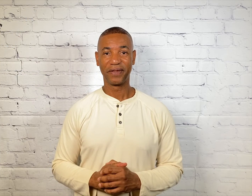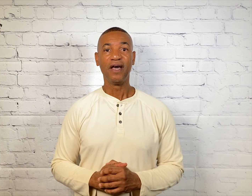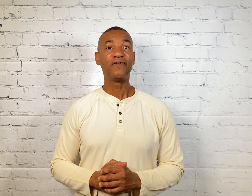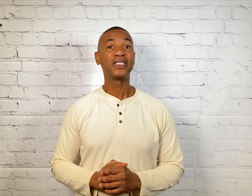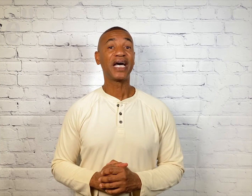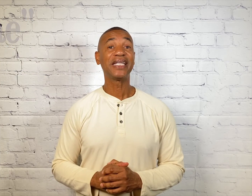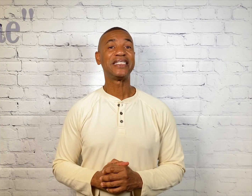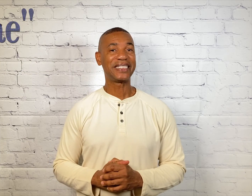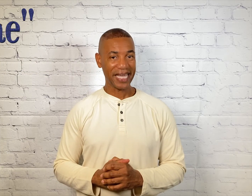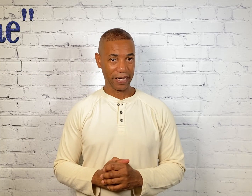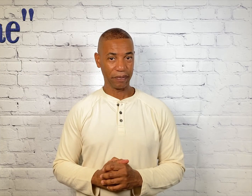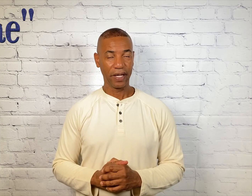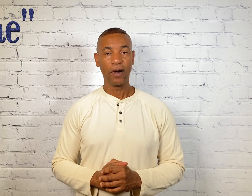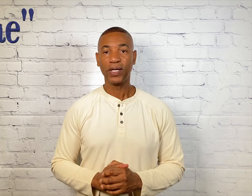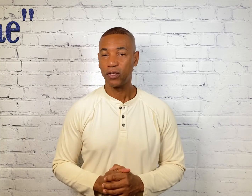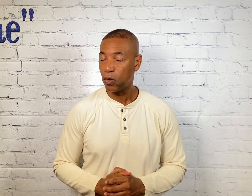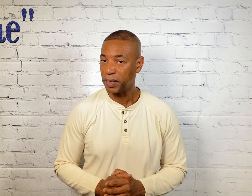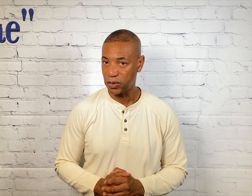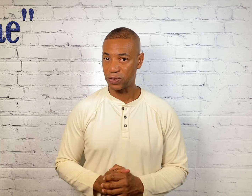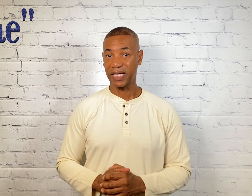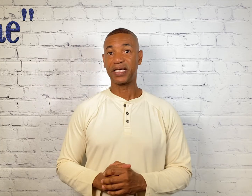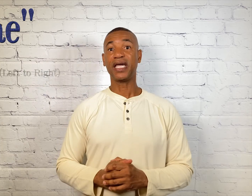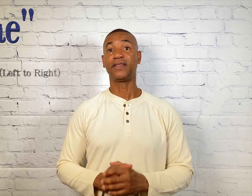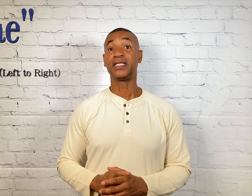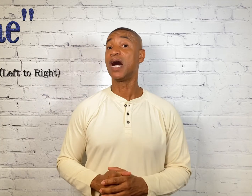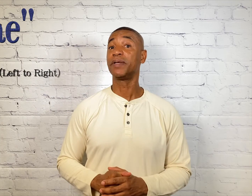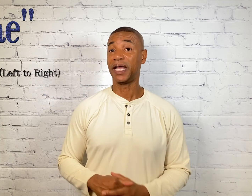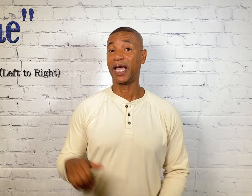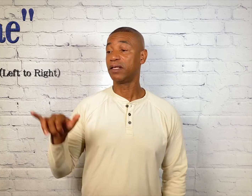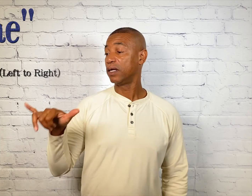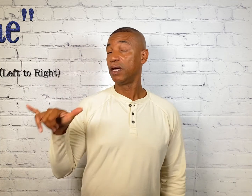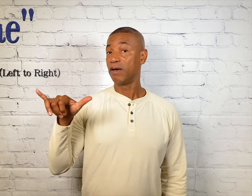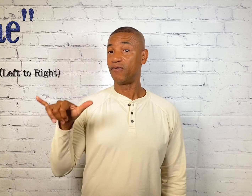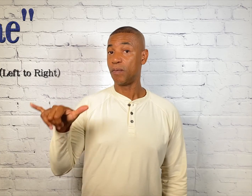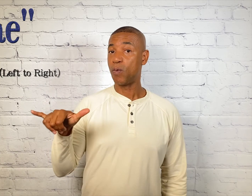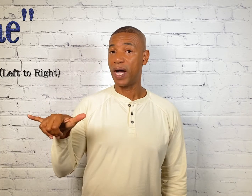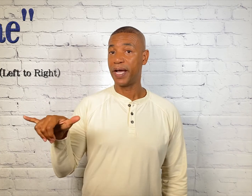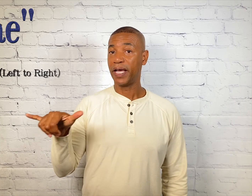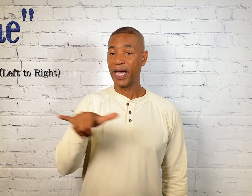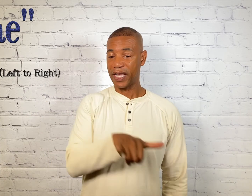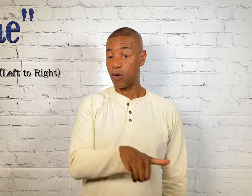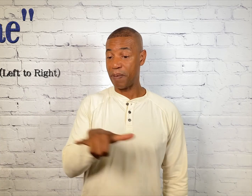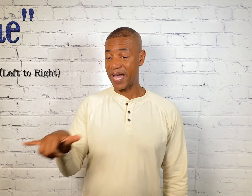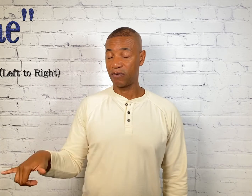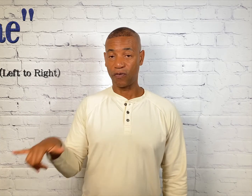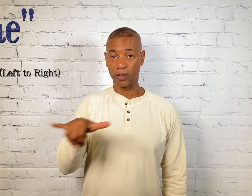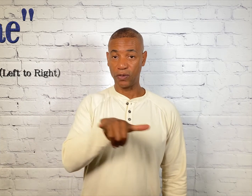For the sign same, what I normally do is I take the dominant hand, form a Y, and I go back and forth, usually